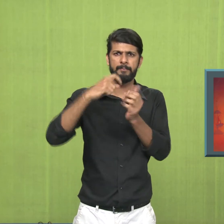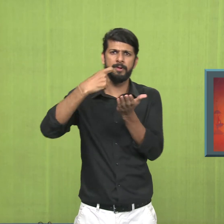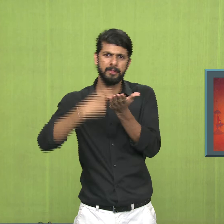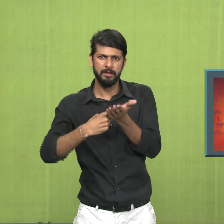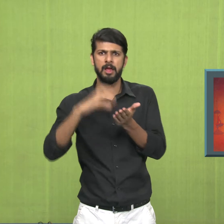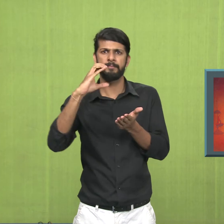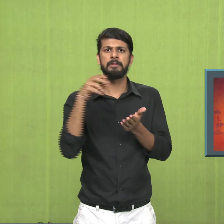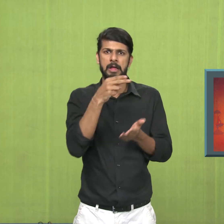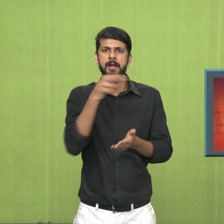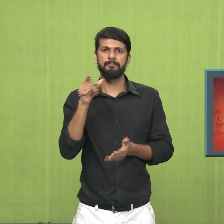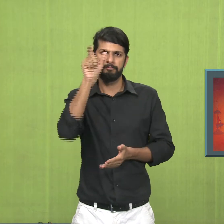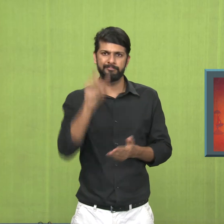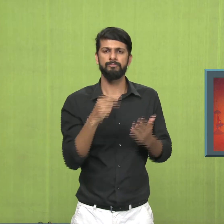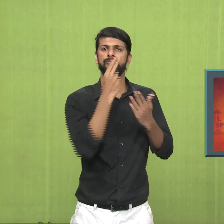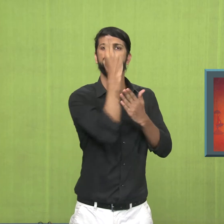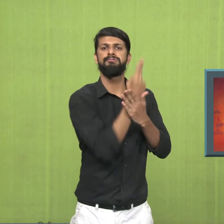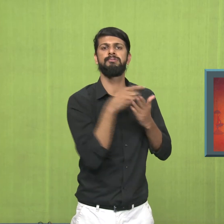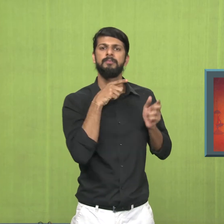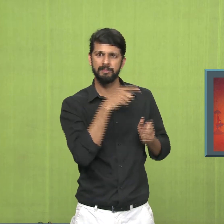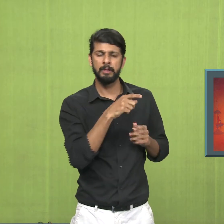The name of the artist is M.A.R. Jugdai